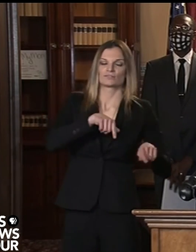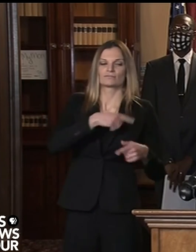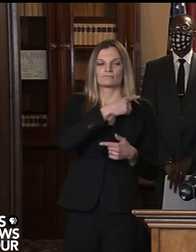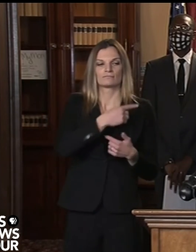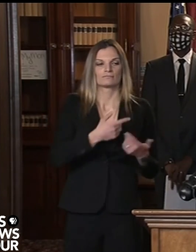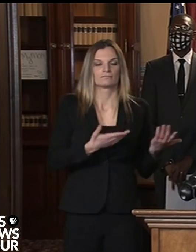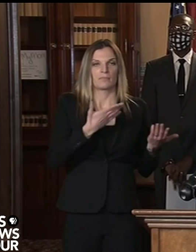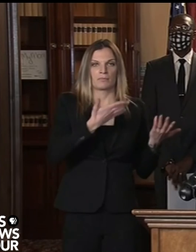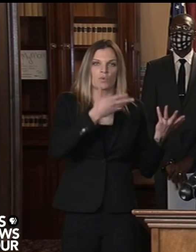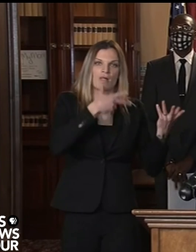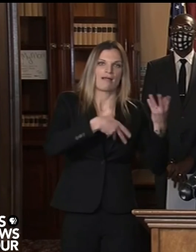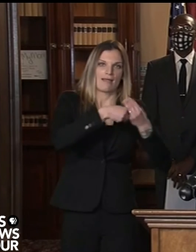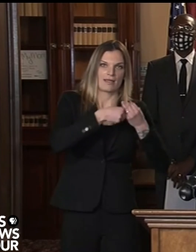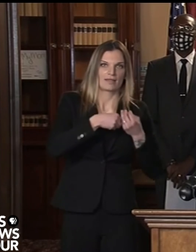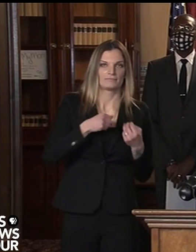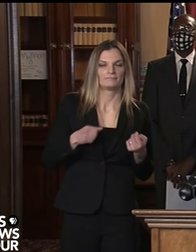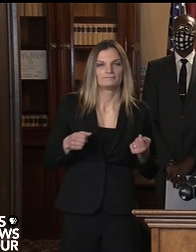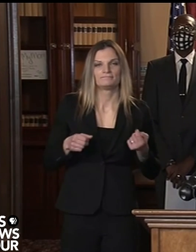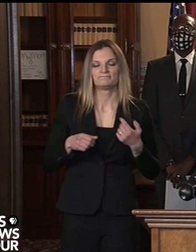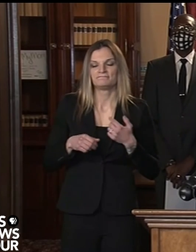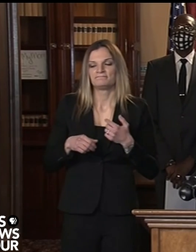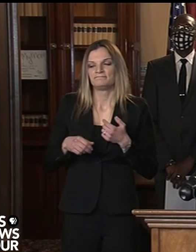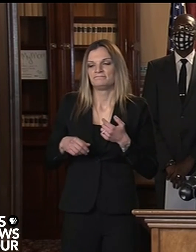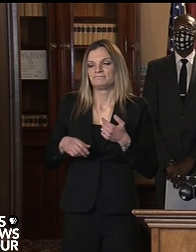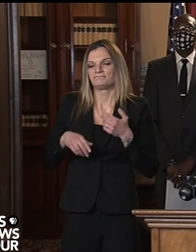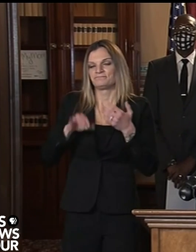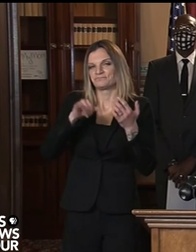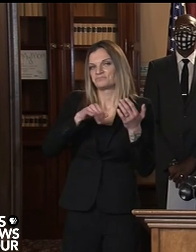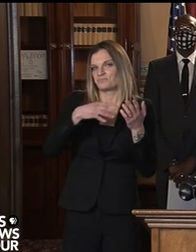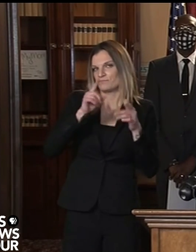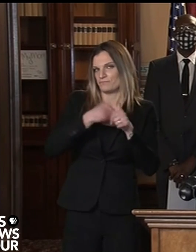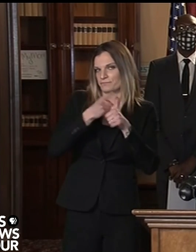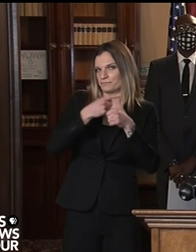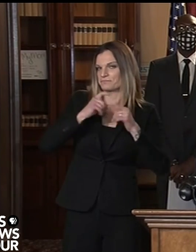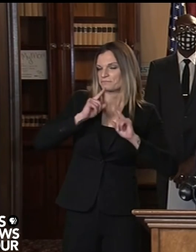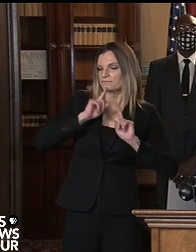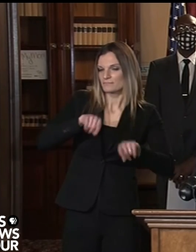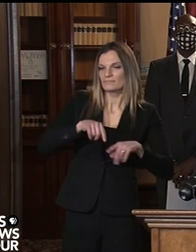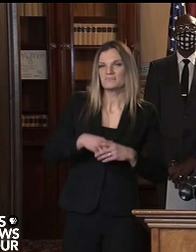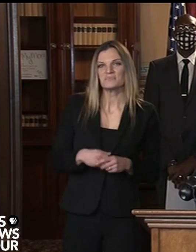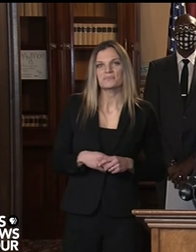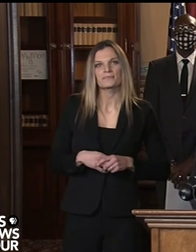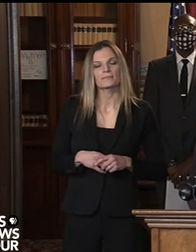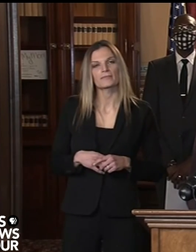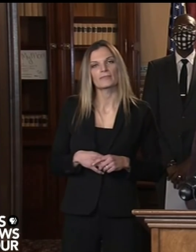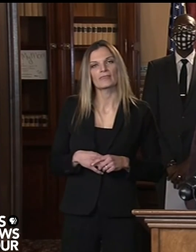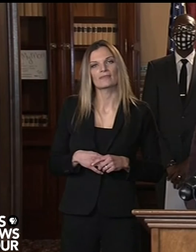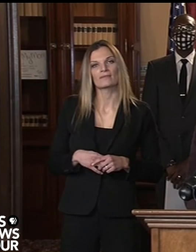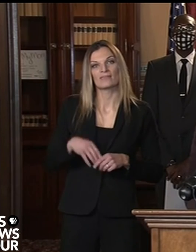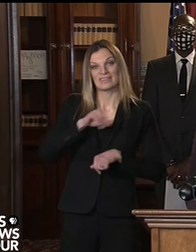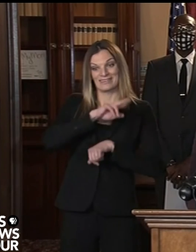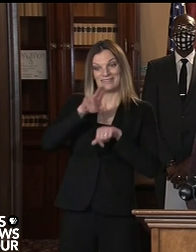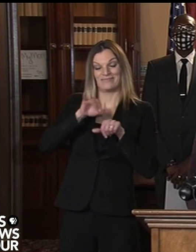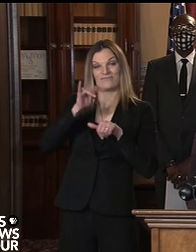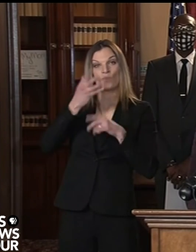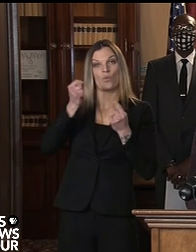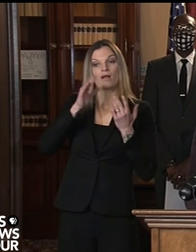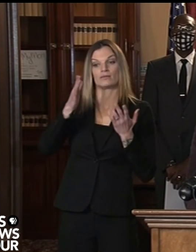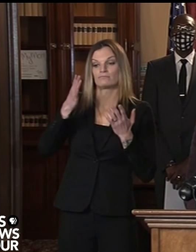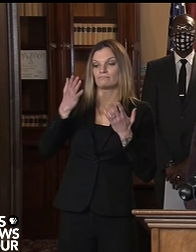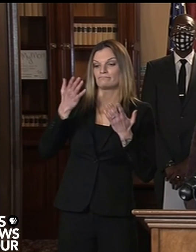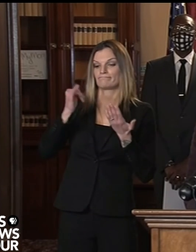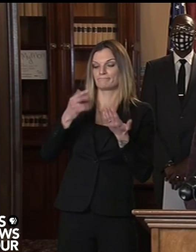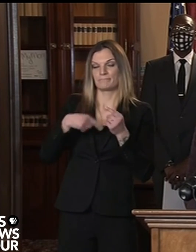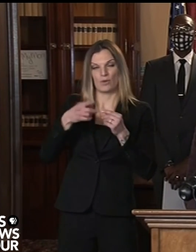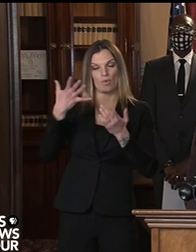question, and she might want to add a little bit to my response to the first part of the question. With regard to national mobility statistics,